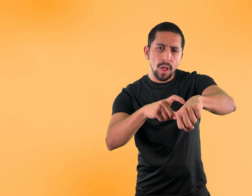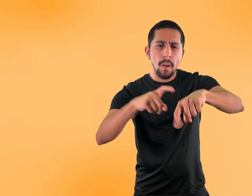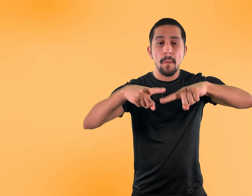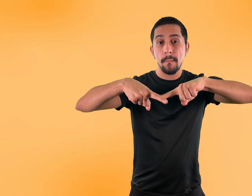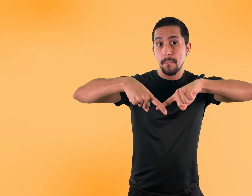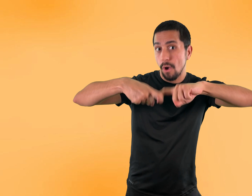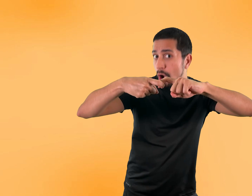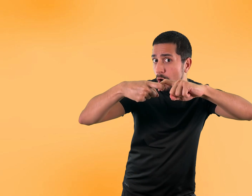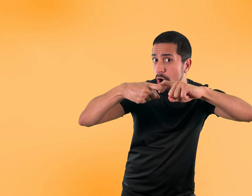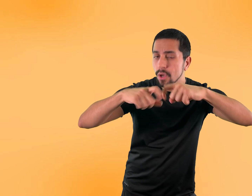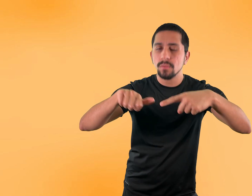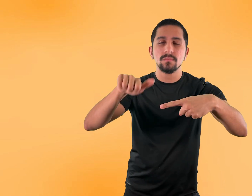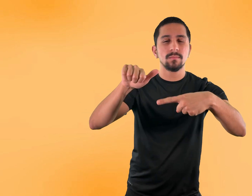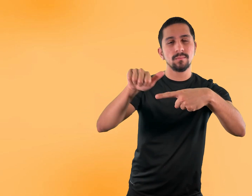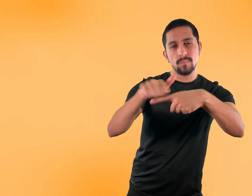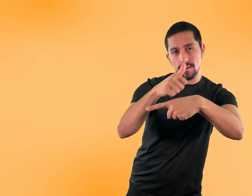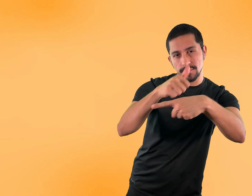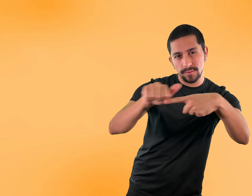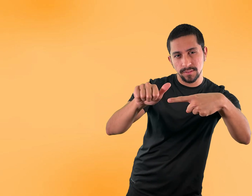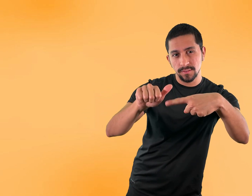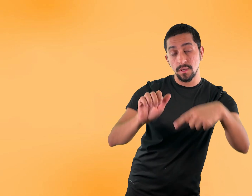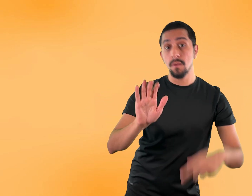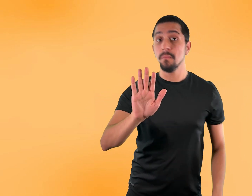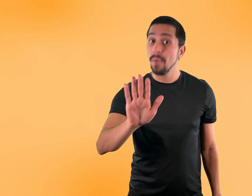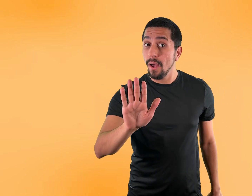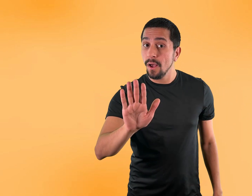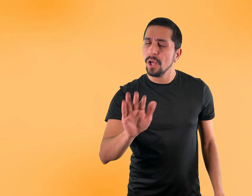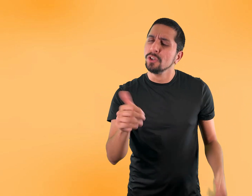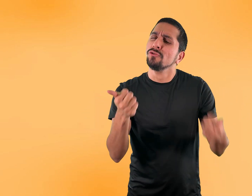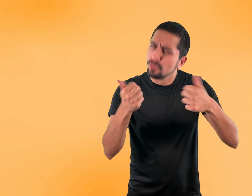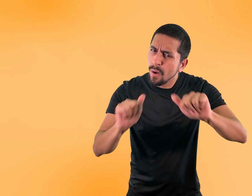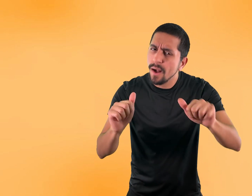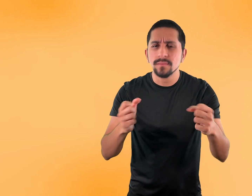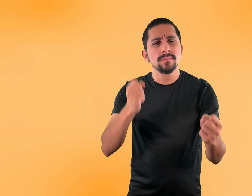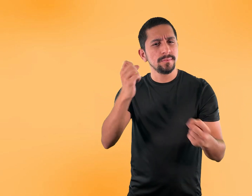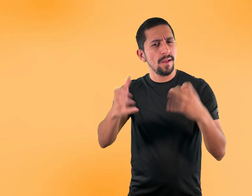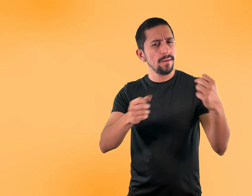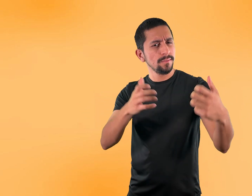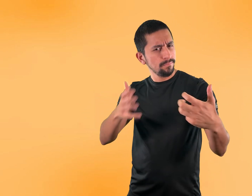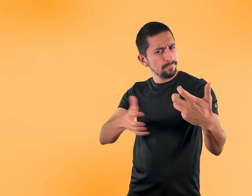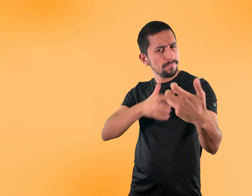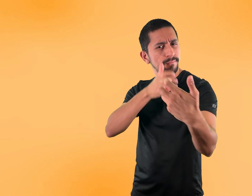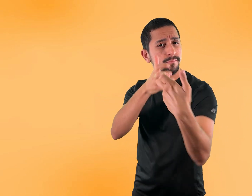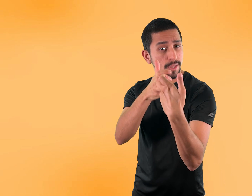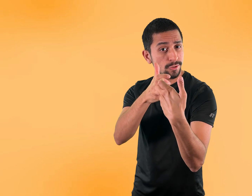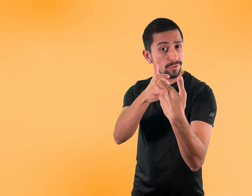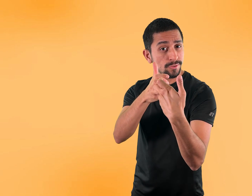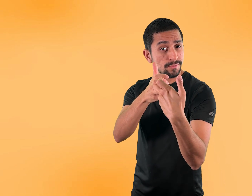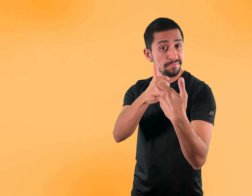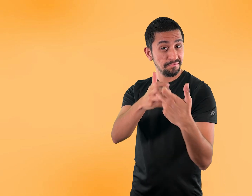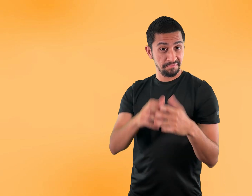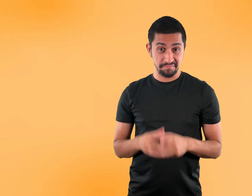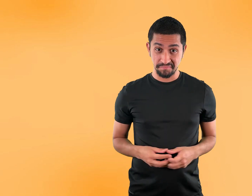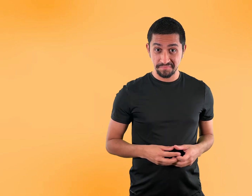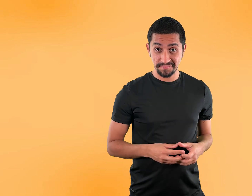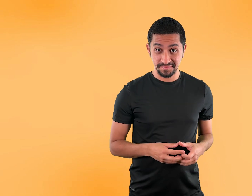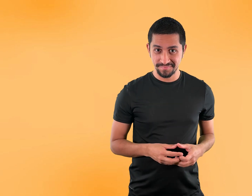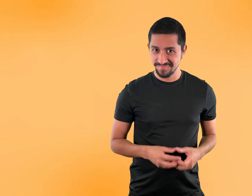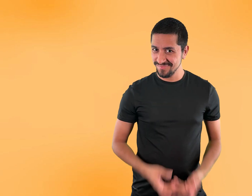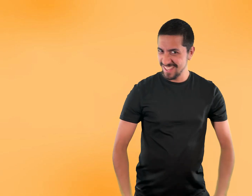to pause and practice, but try your best to sign it with me when I demonstrate.